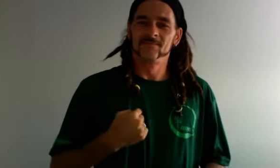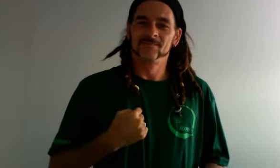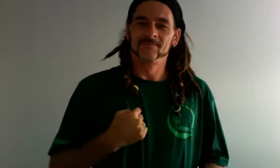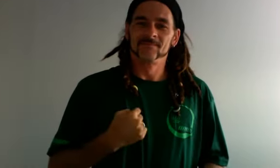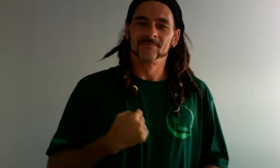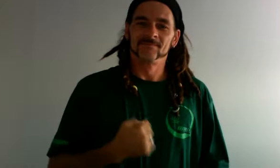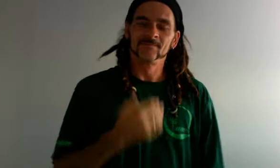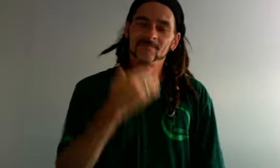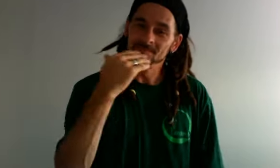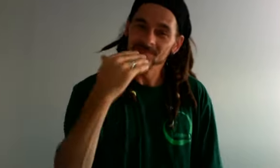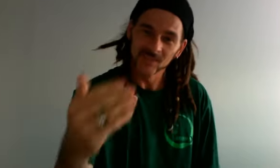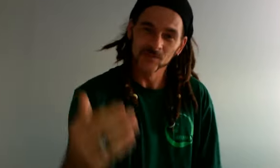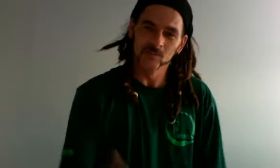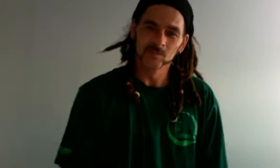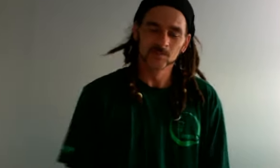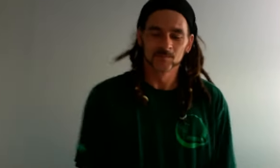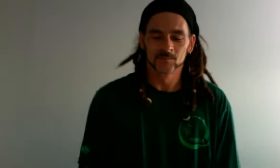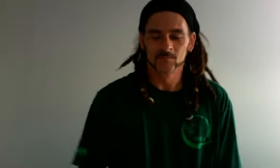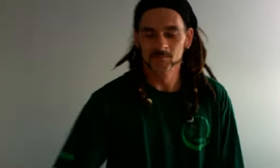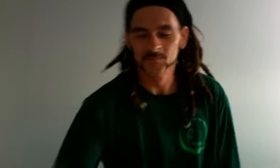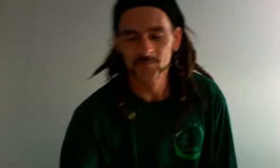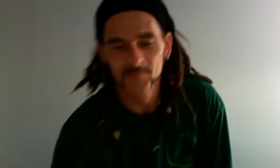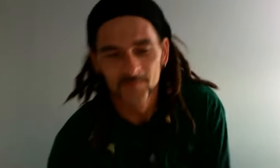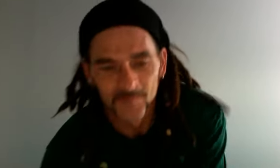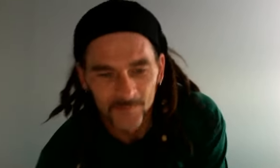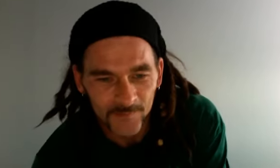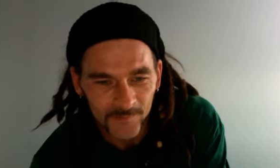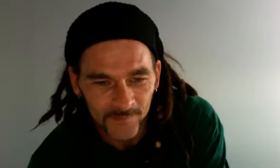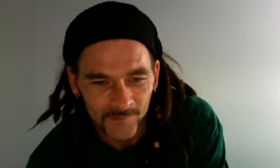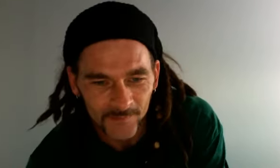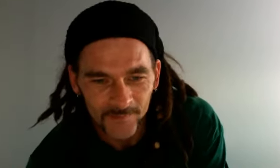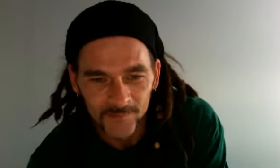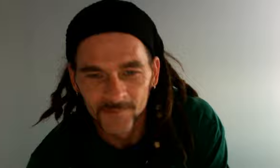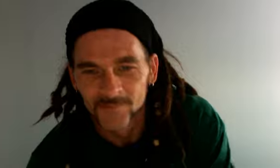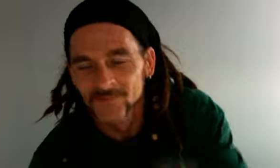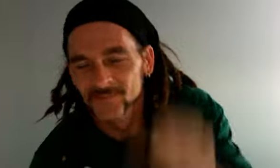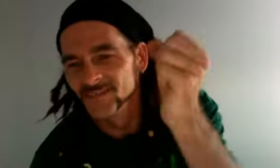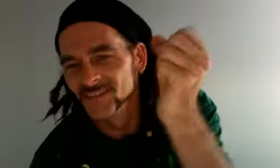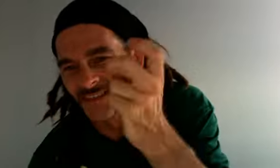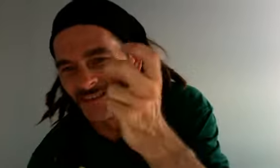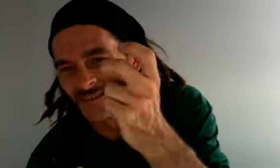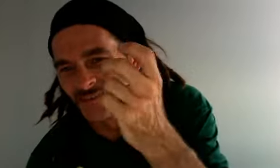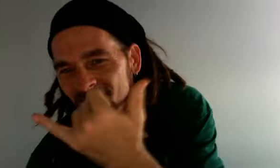smart, funny, loves me to death, takes good care of me, but cut an ass.